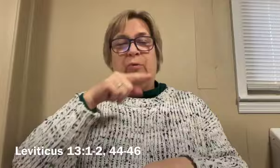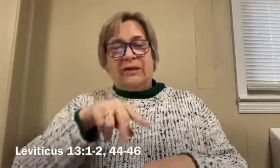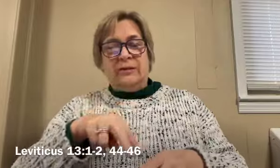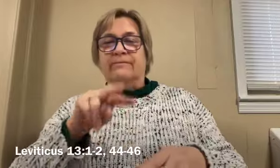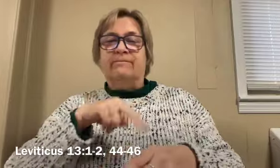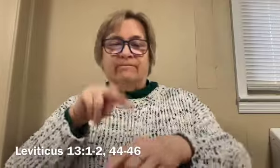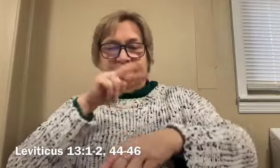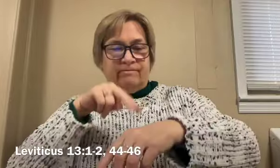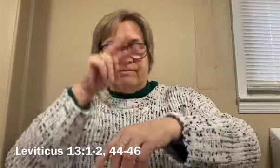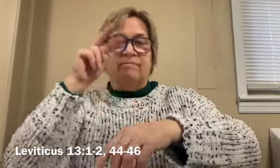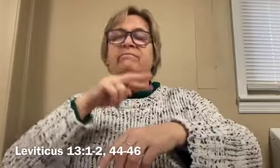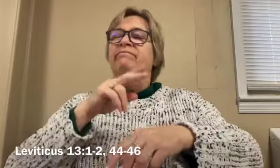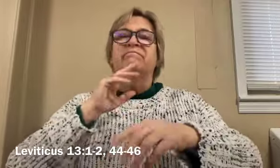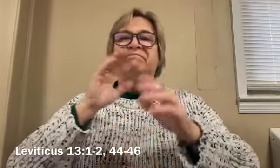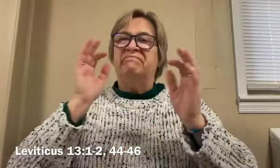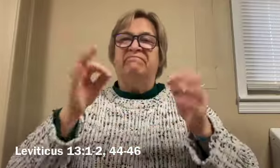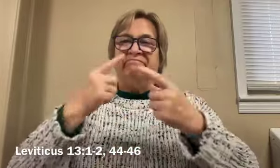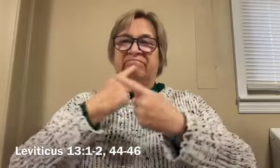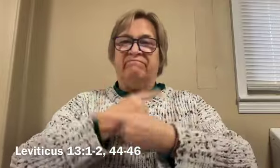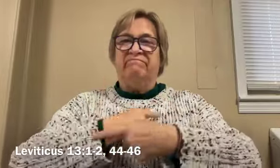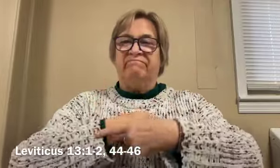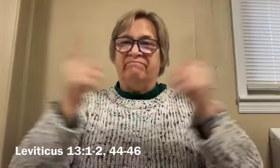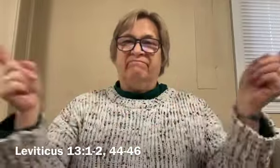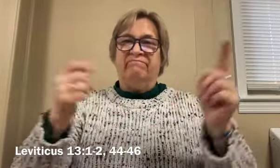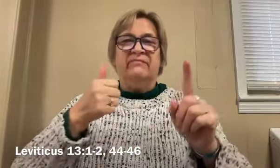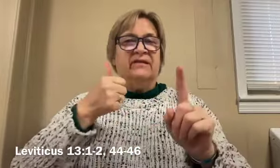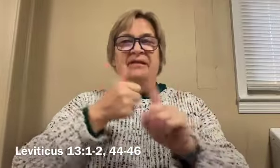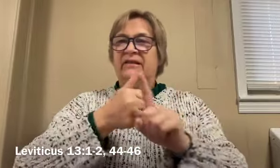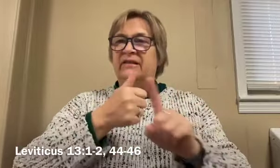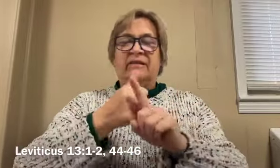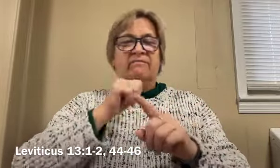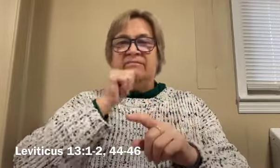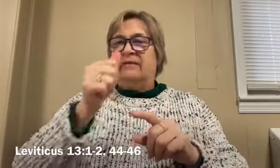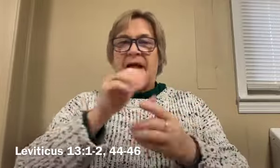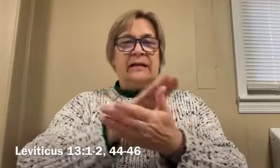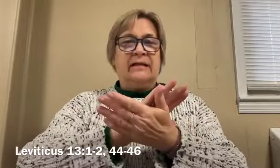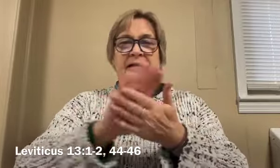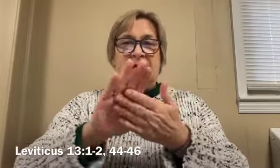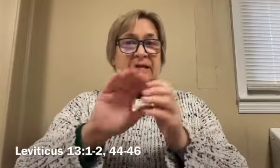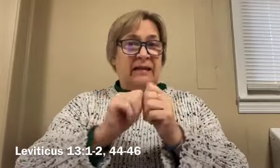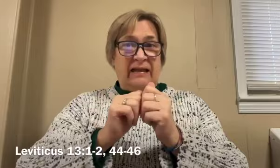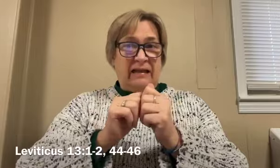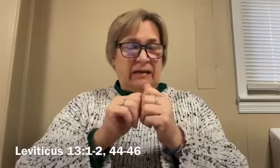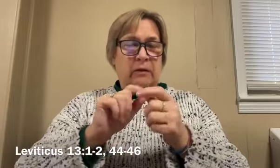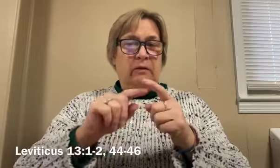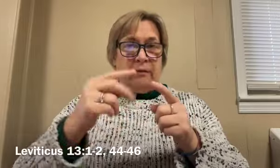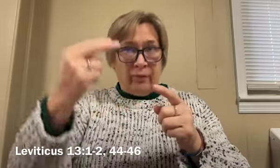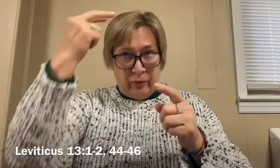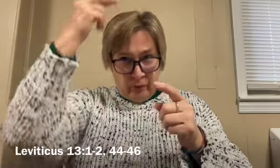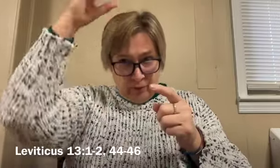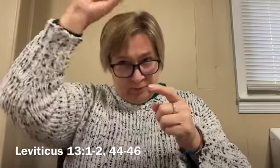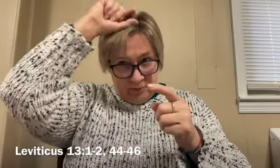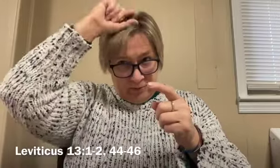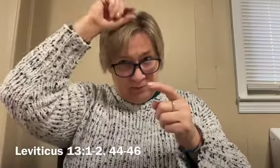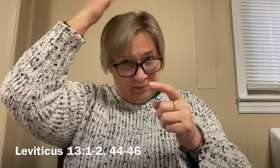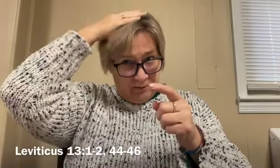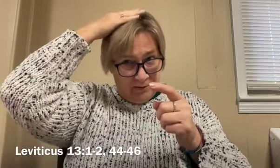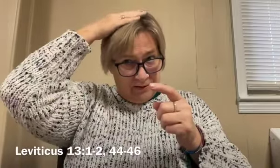the priest shall declare him unclean by reason of the sore on his head.